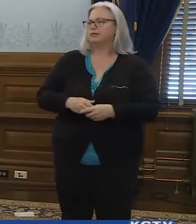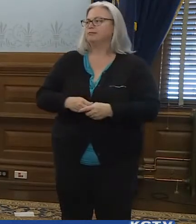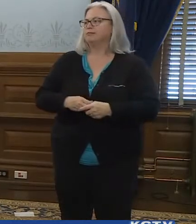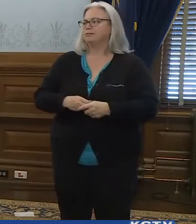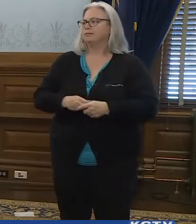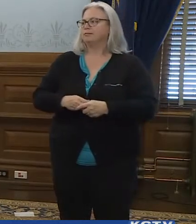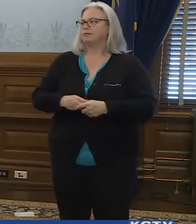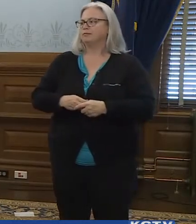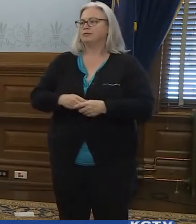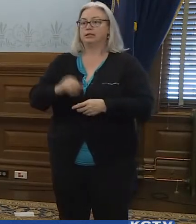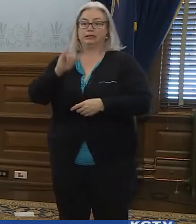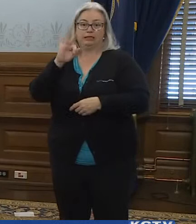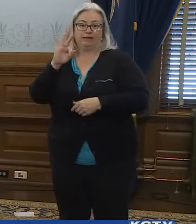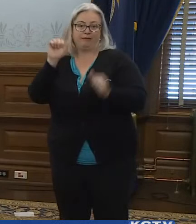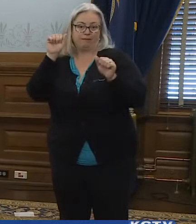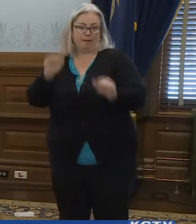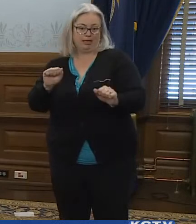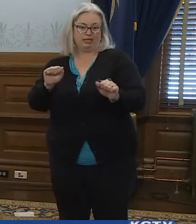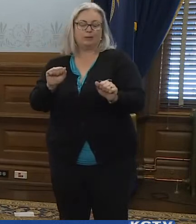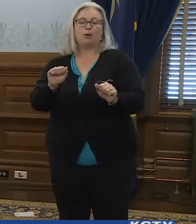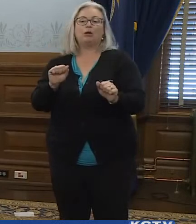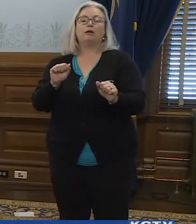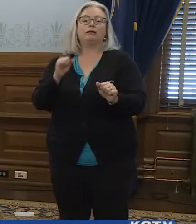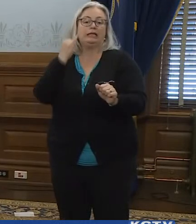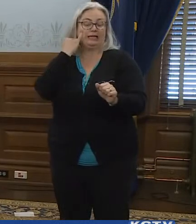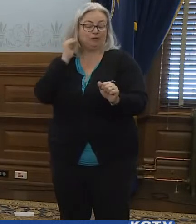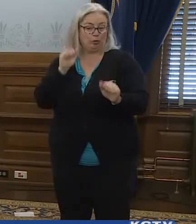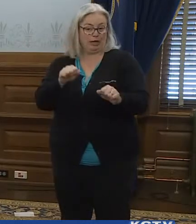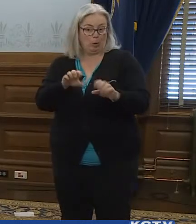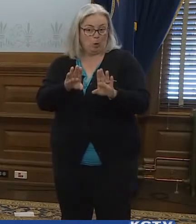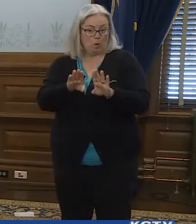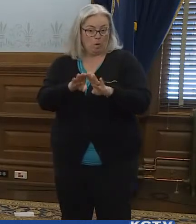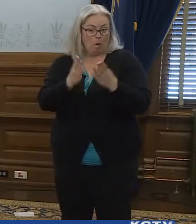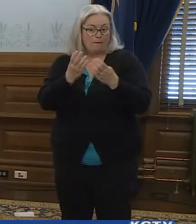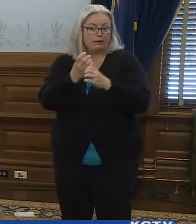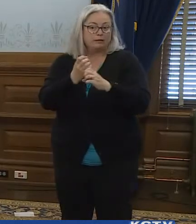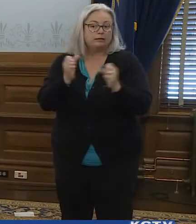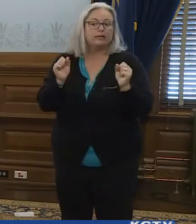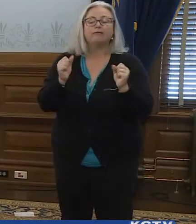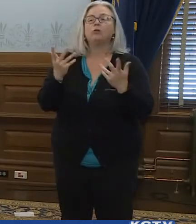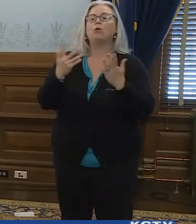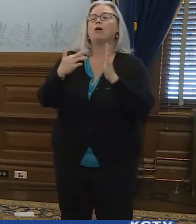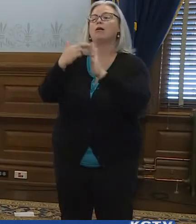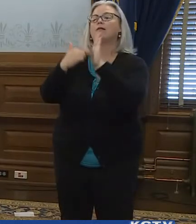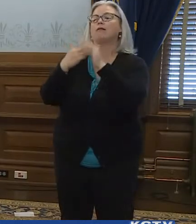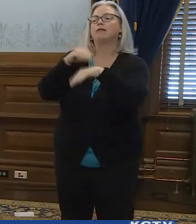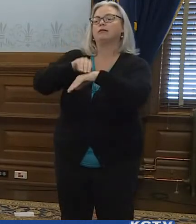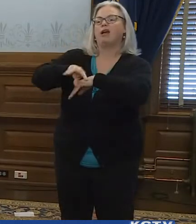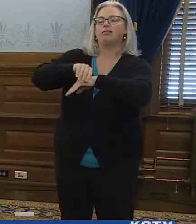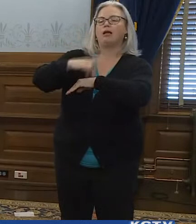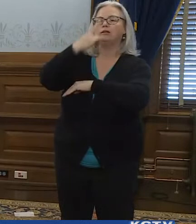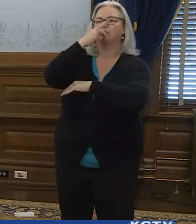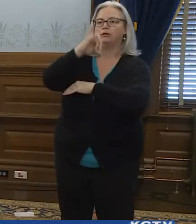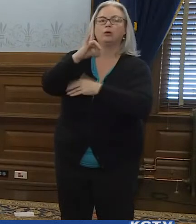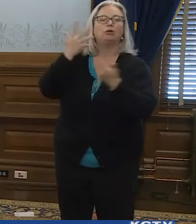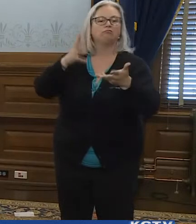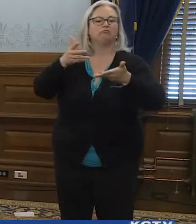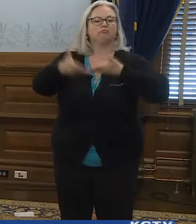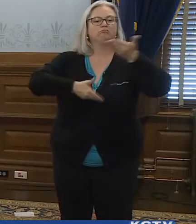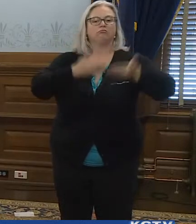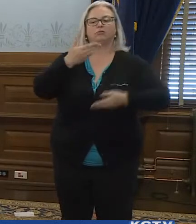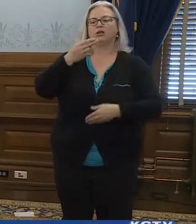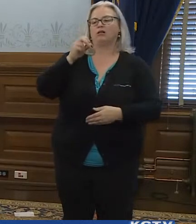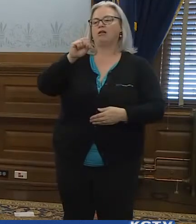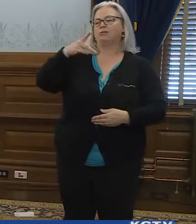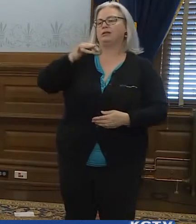that, if it's possible for them to open safely, what could guidelines be? You know, we did that with hospitality